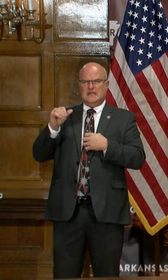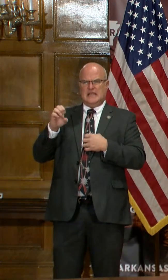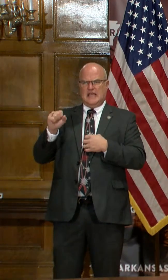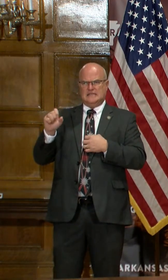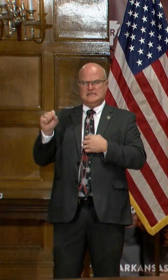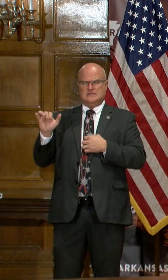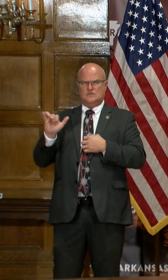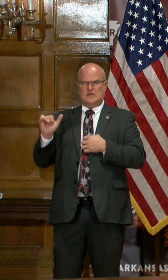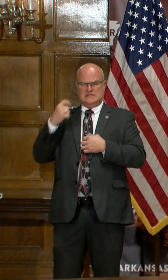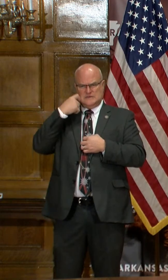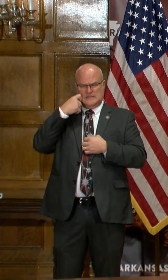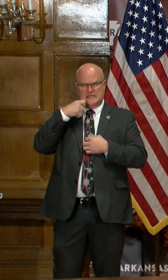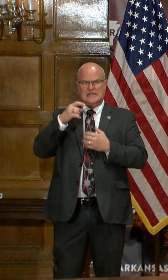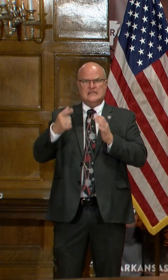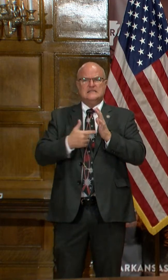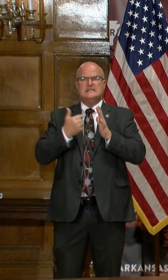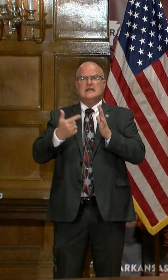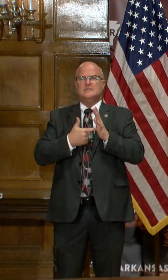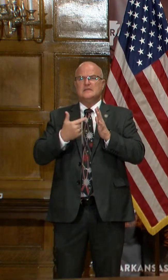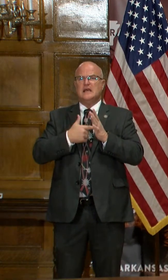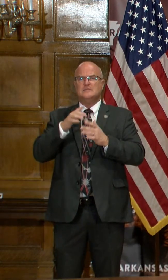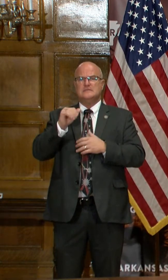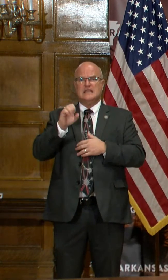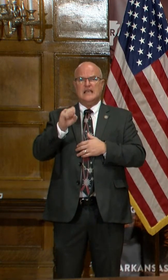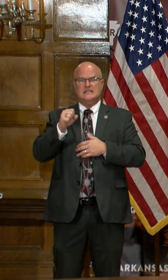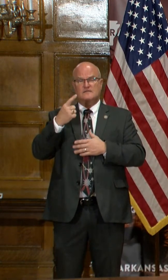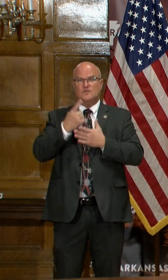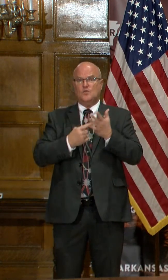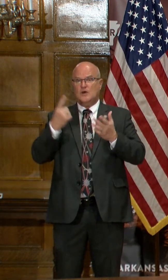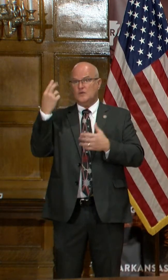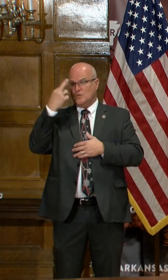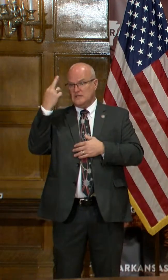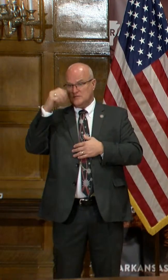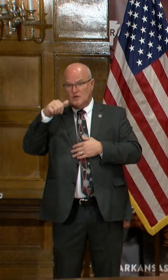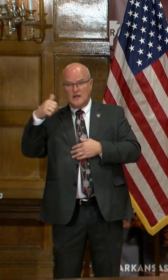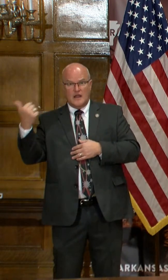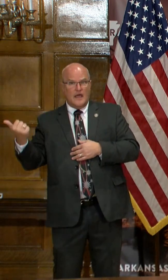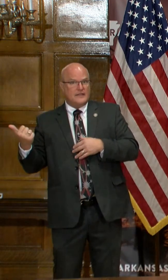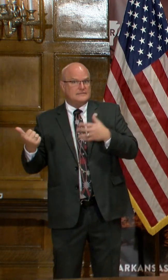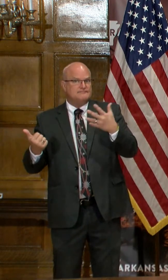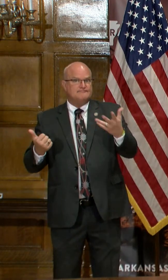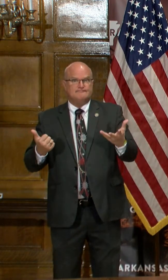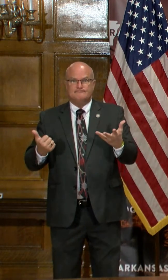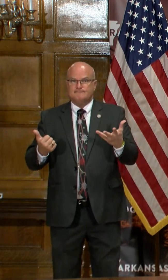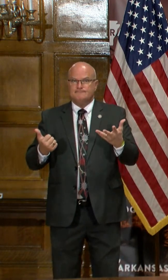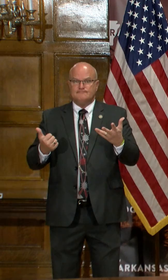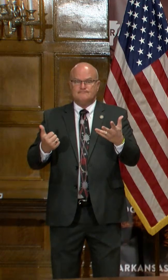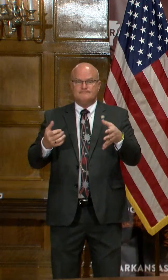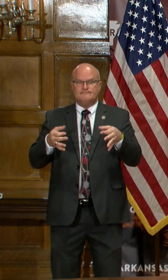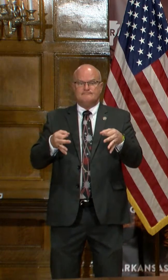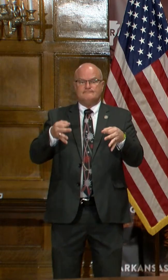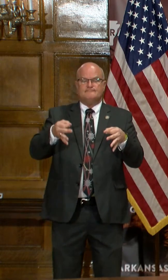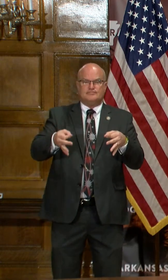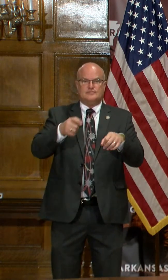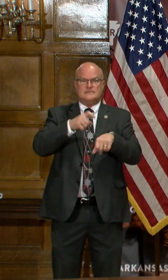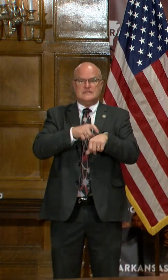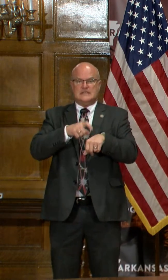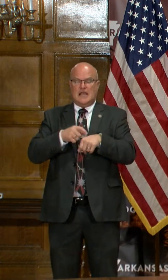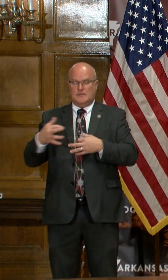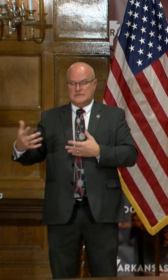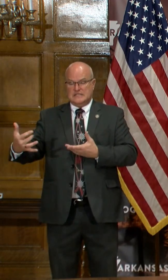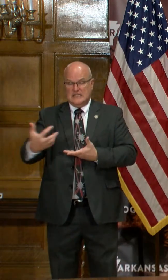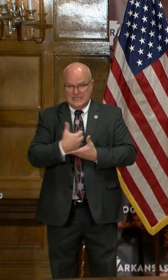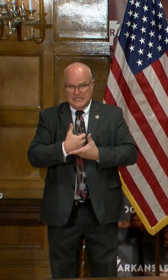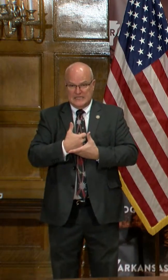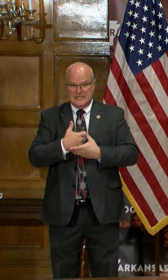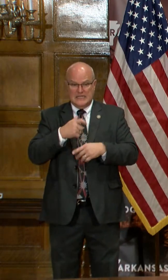as well as recently, that sometimes that there are cases that for one reason or another, there is a certain lag between the time that a specimen is collected